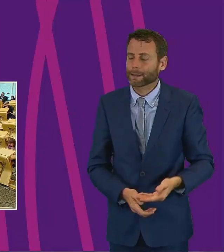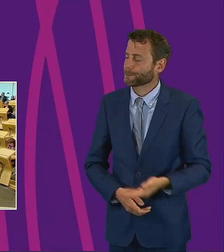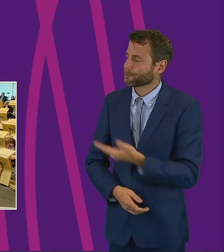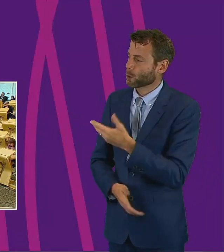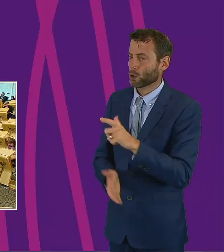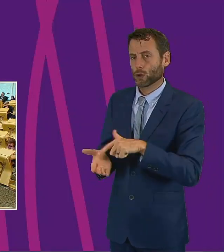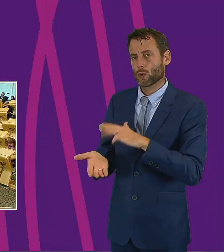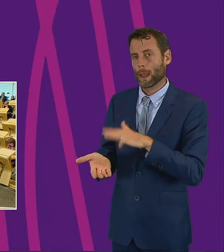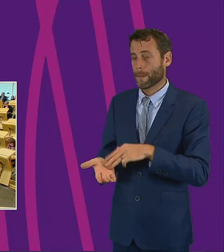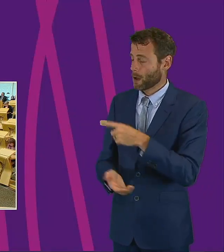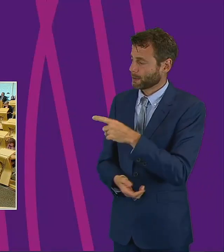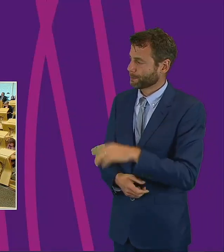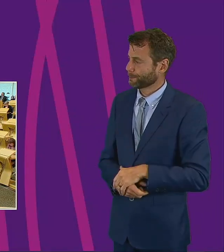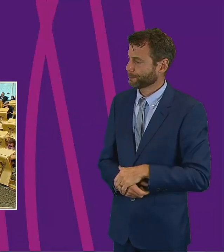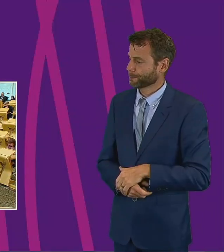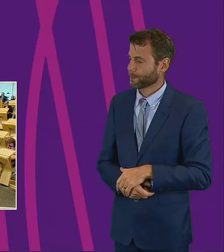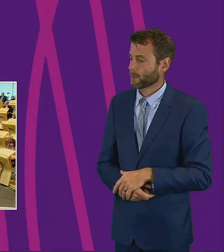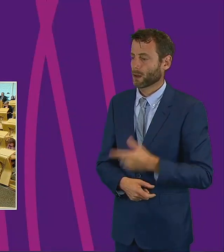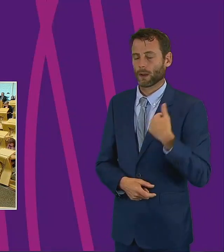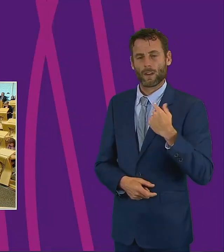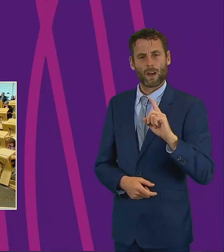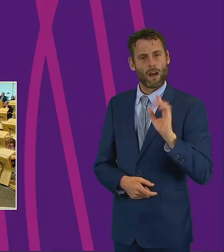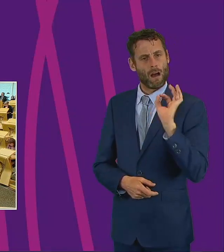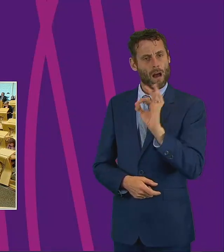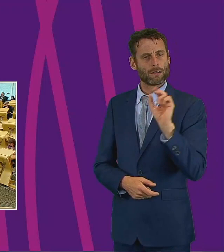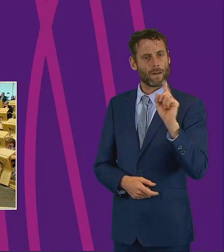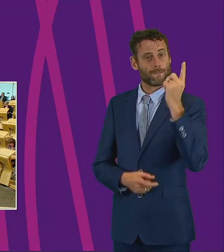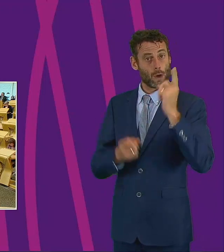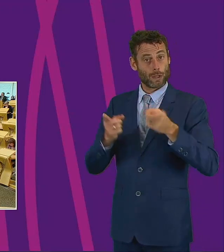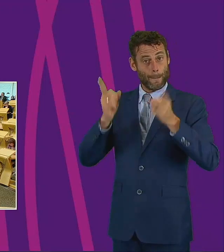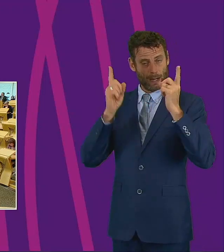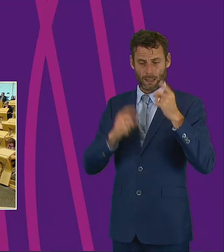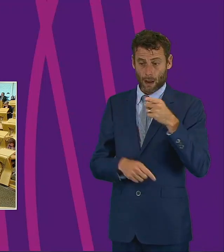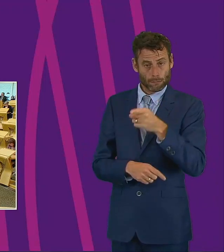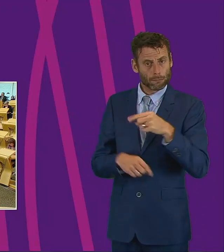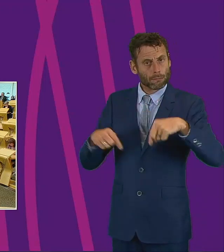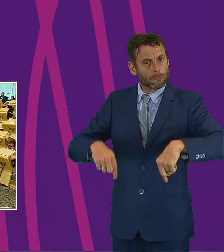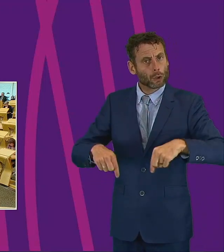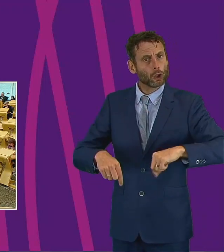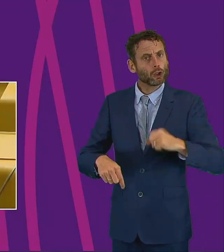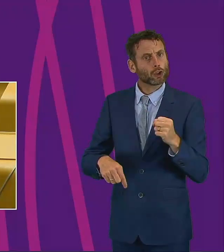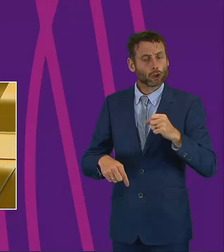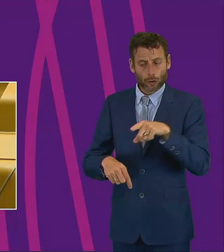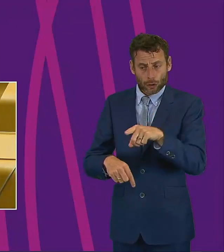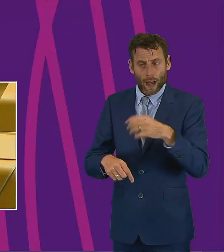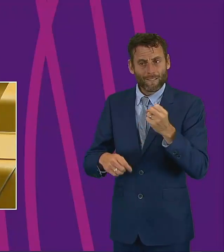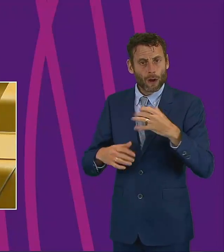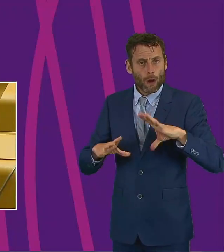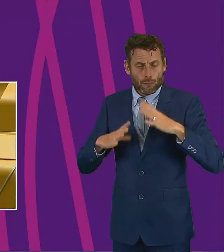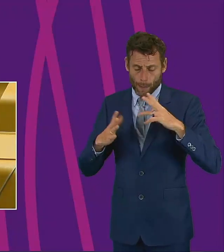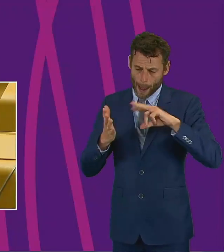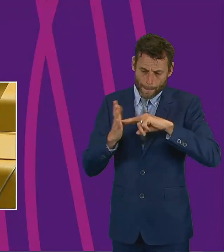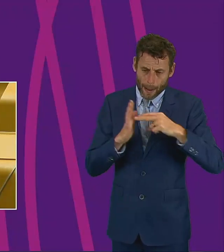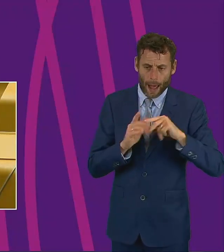ask the First Minister how the Scottish Government is preparing for any spikes in COVID-19 infections over the winter period. First